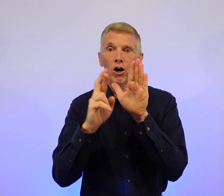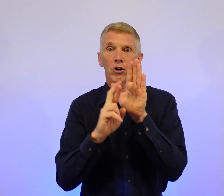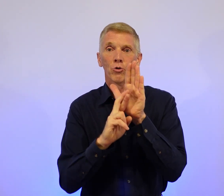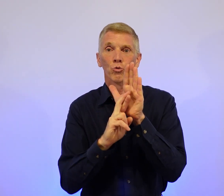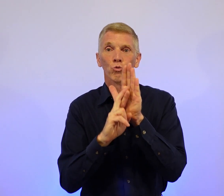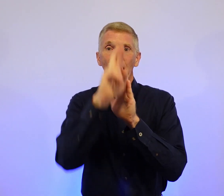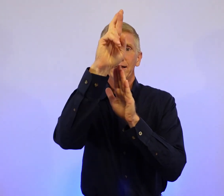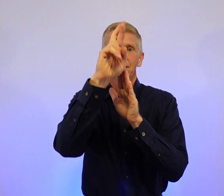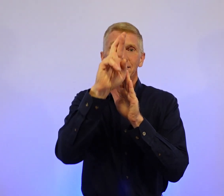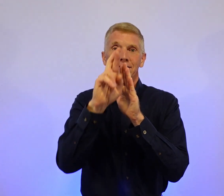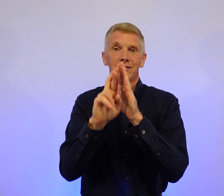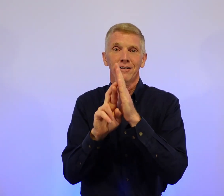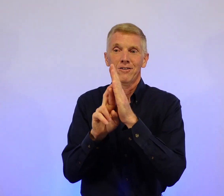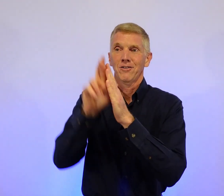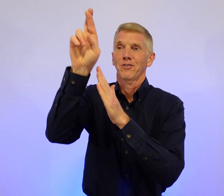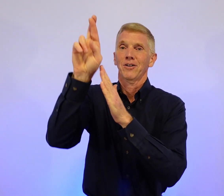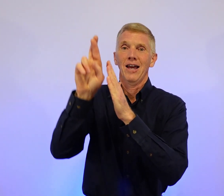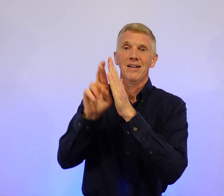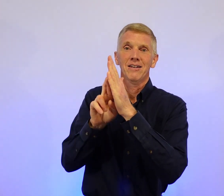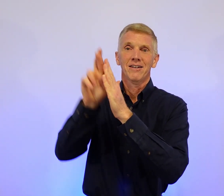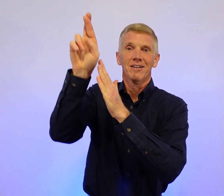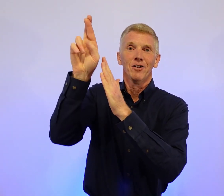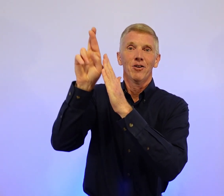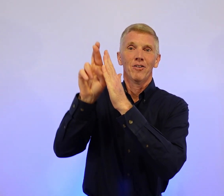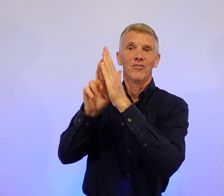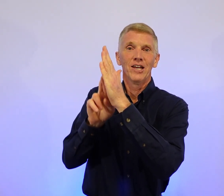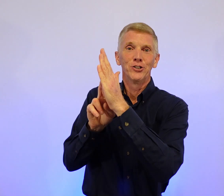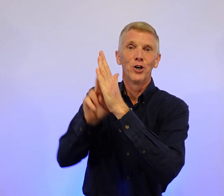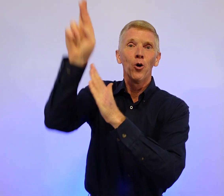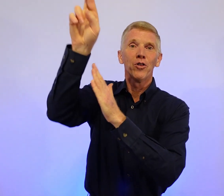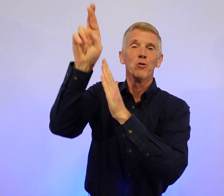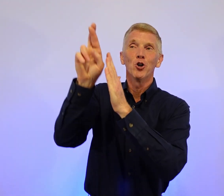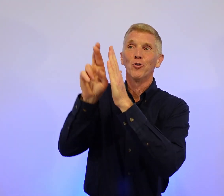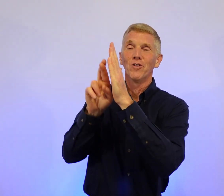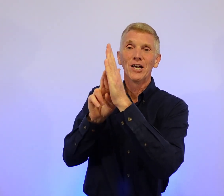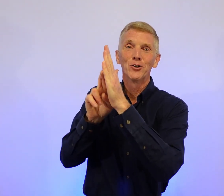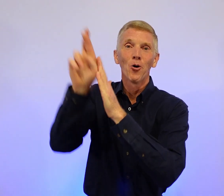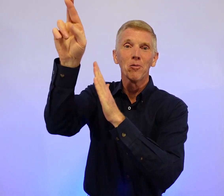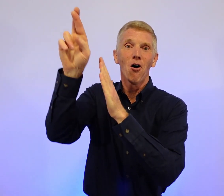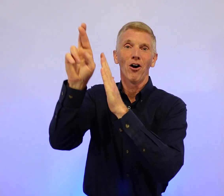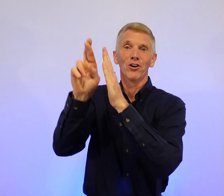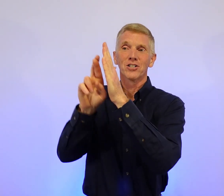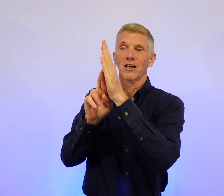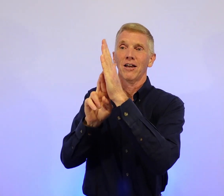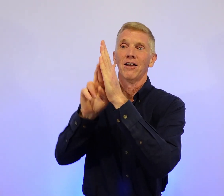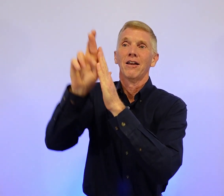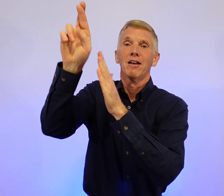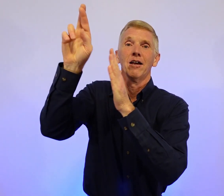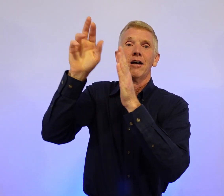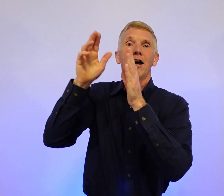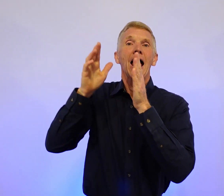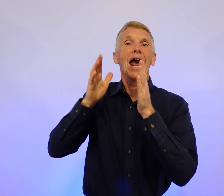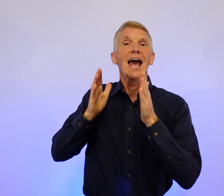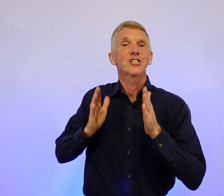are rocket. Okay? They go to the moon. They go to Mars.